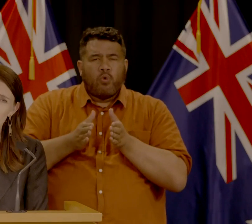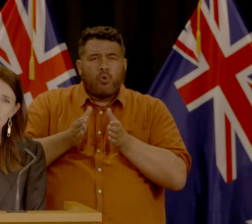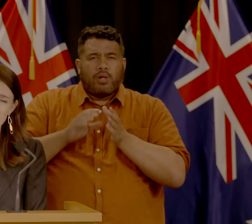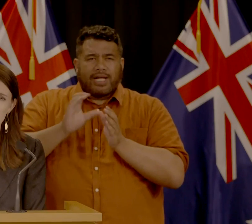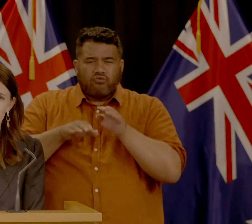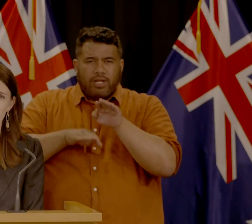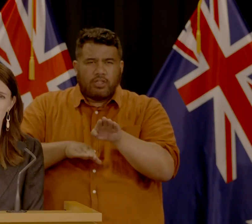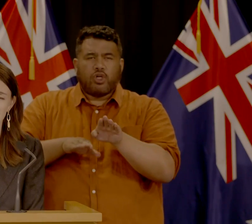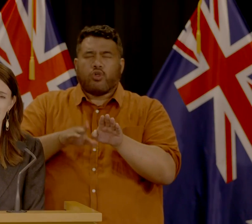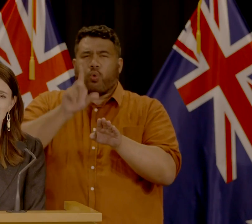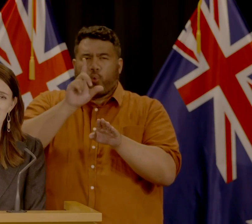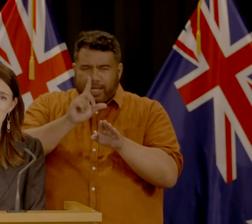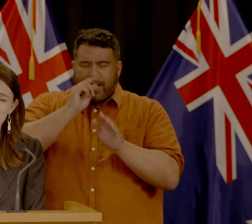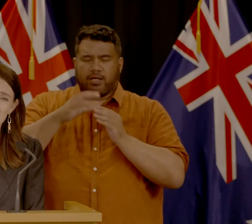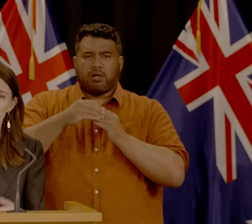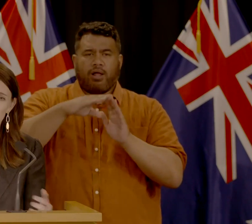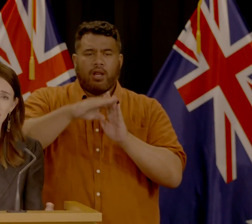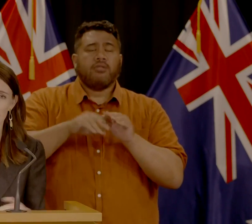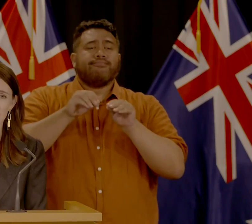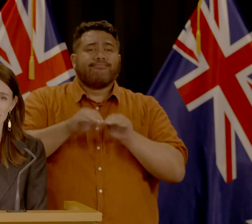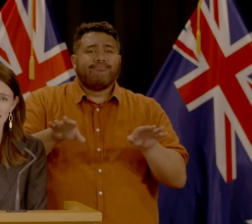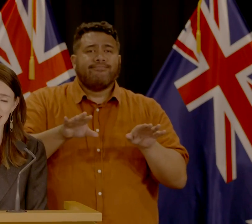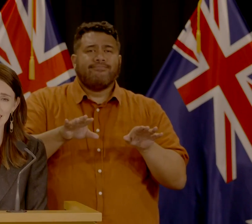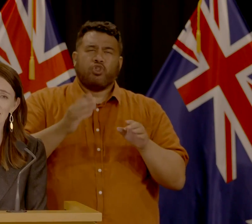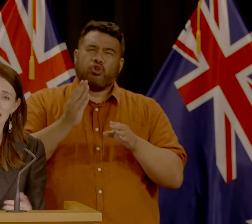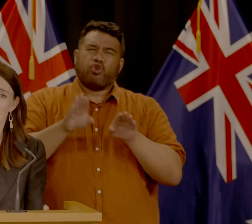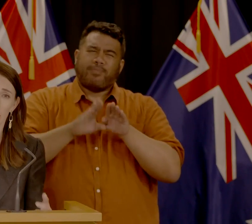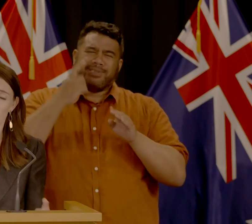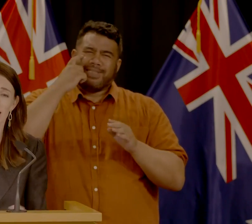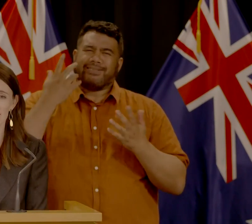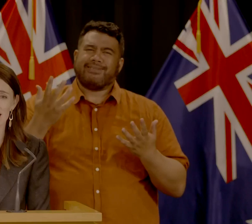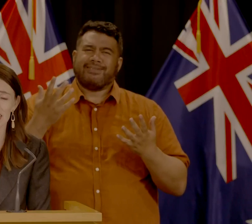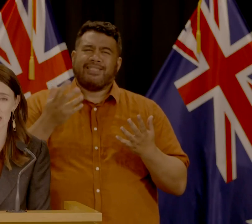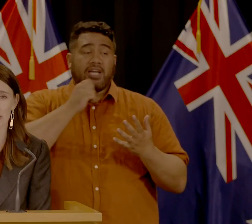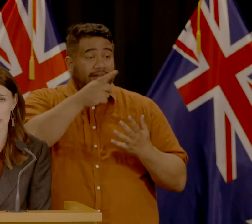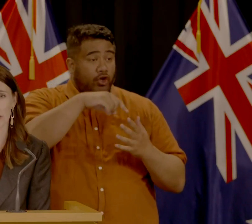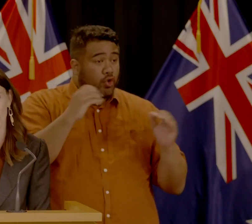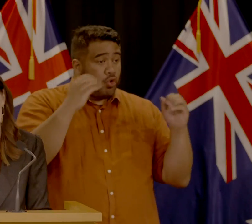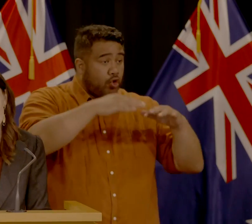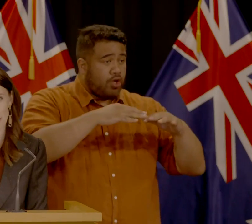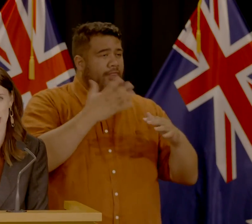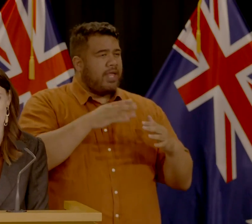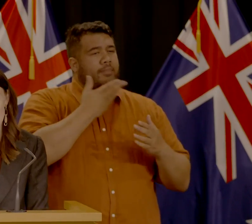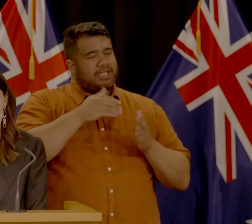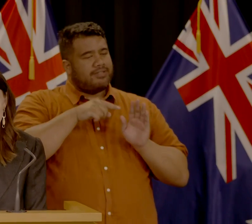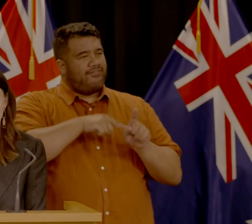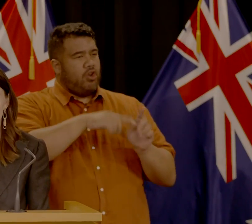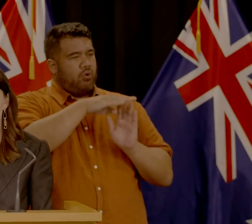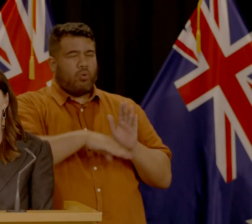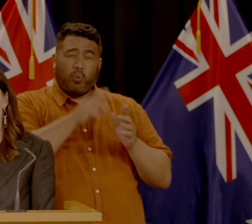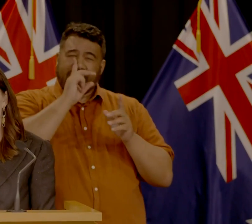out common sense guidelines that says if you are coming together, these are some common sense things that you can do to look after yourselves.